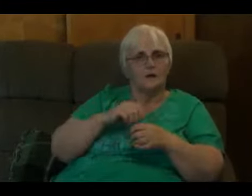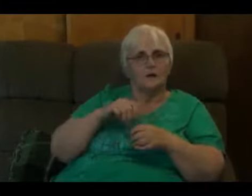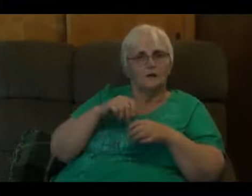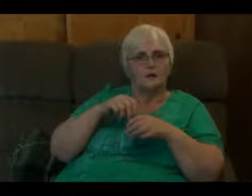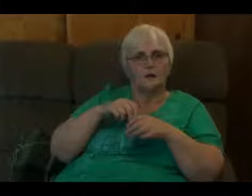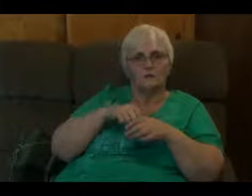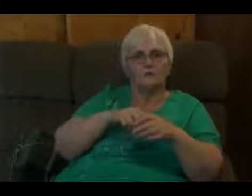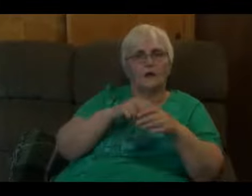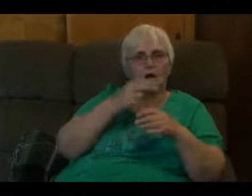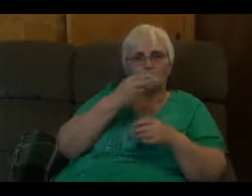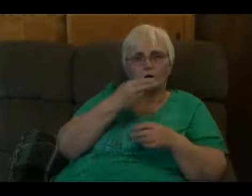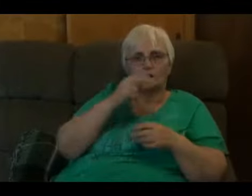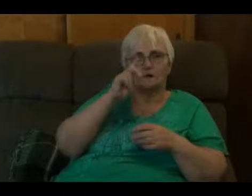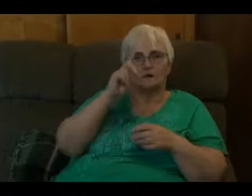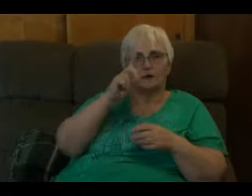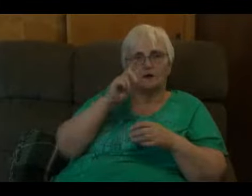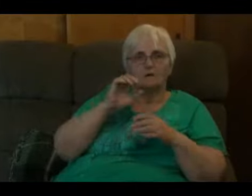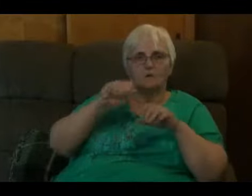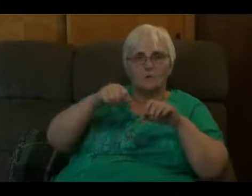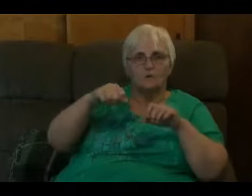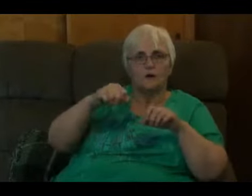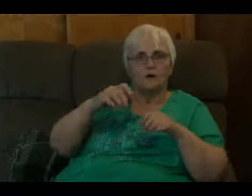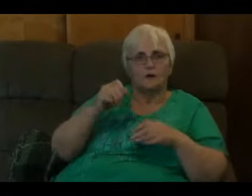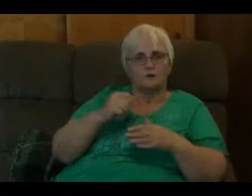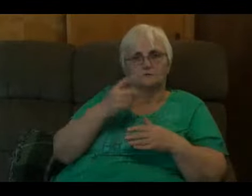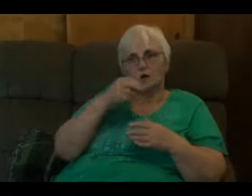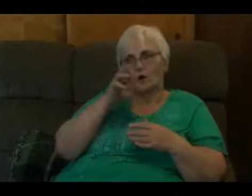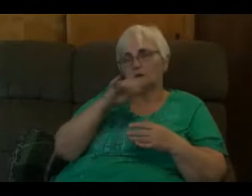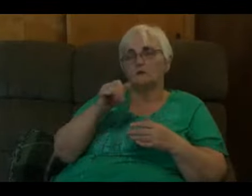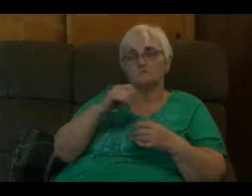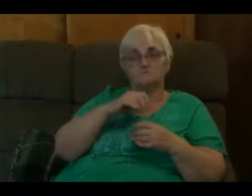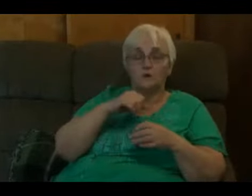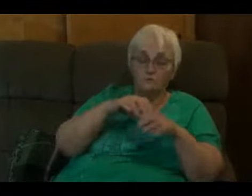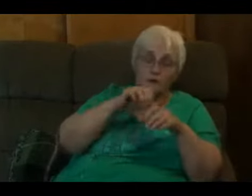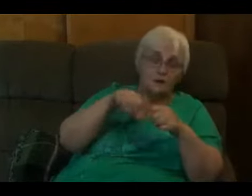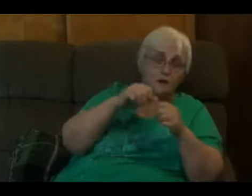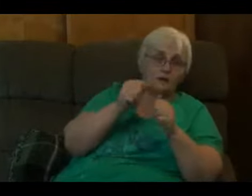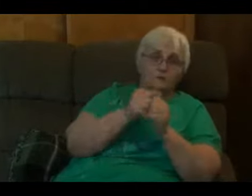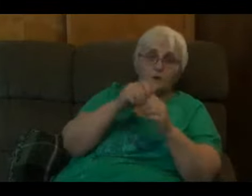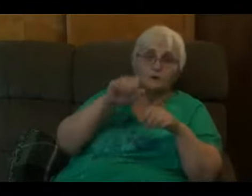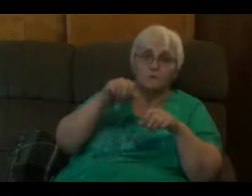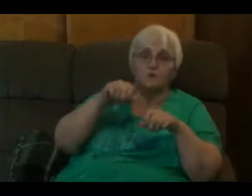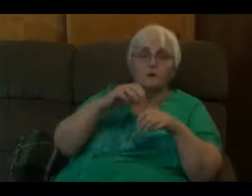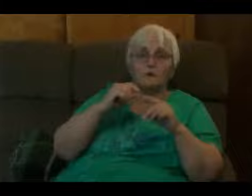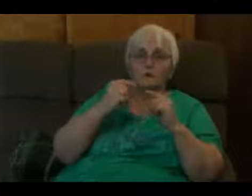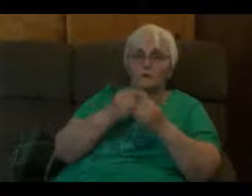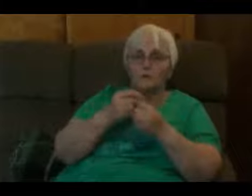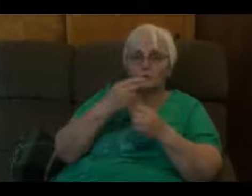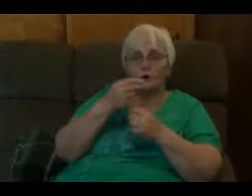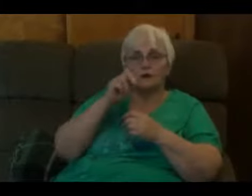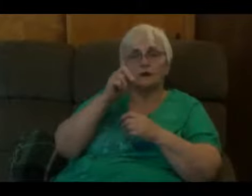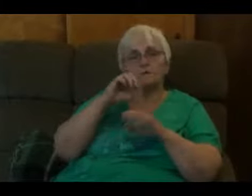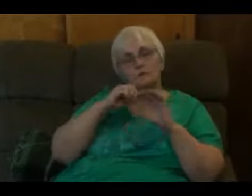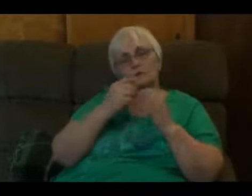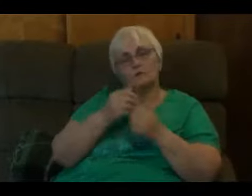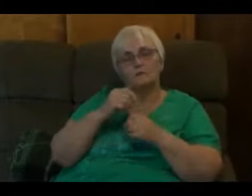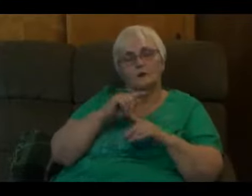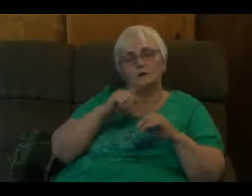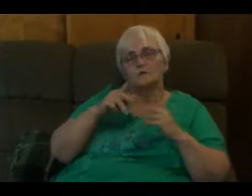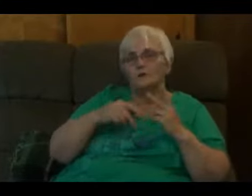right? You ride a Harley, you hang out with people that ride Harleys. And, you know, there's all kinds of different groups.